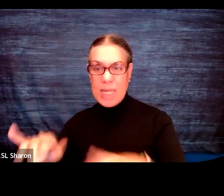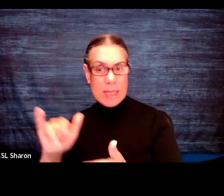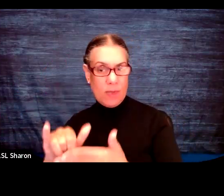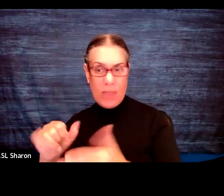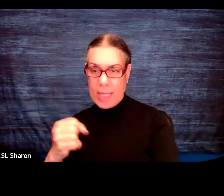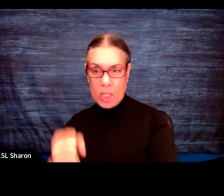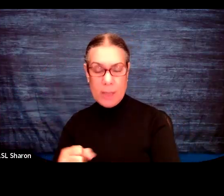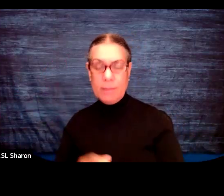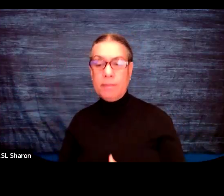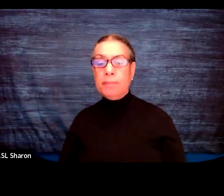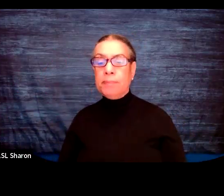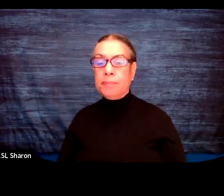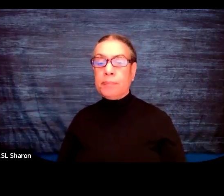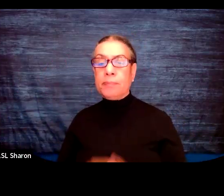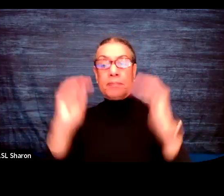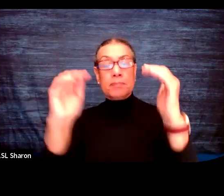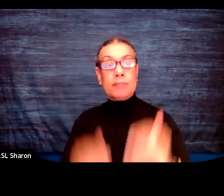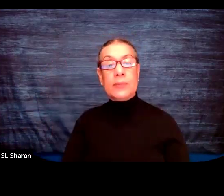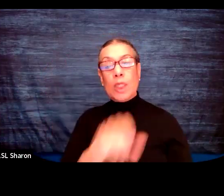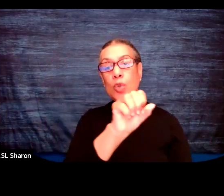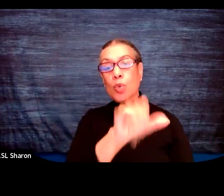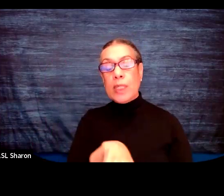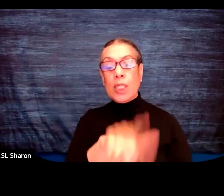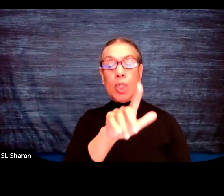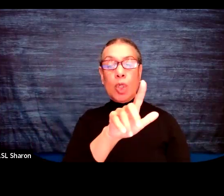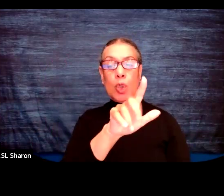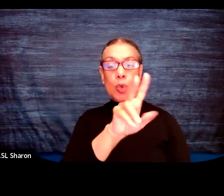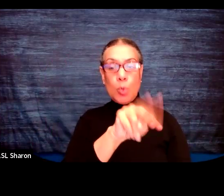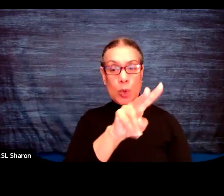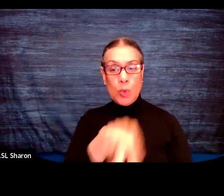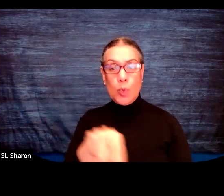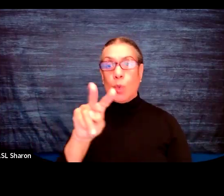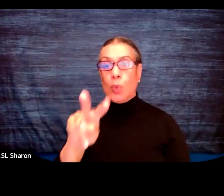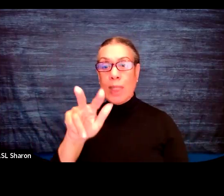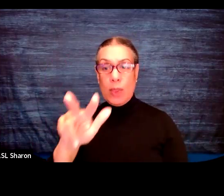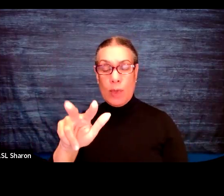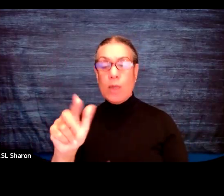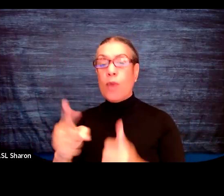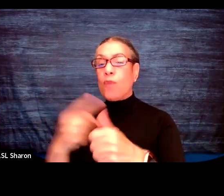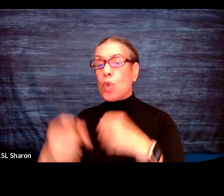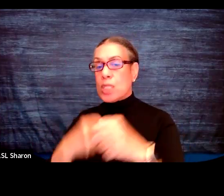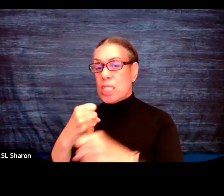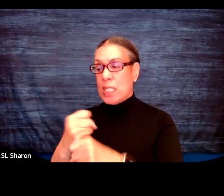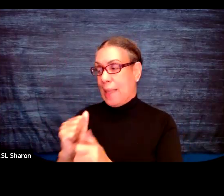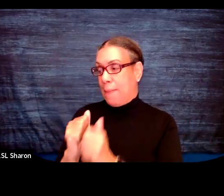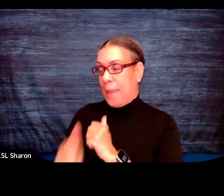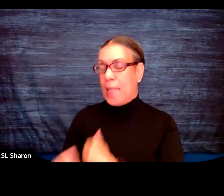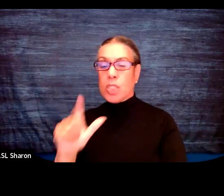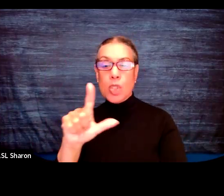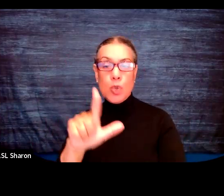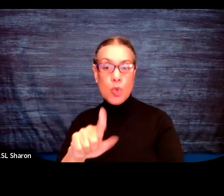year. School year 22-23 was the first year of the policy that was passed in